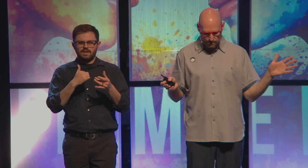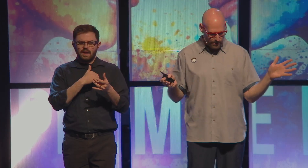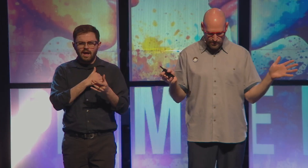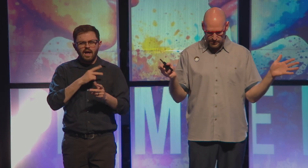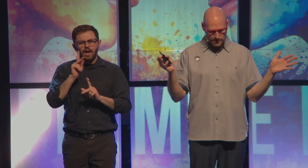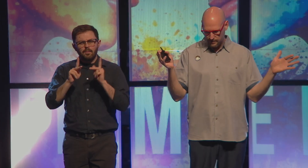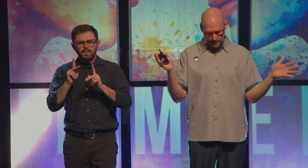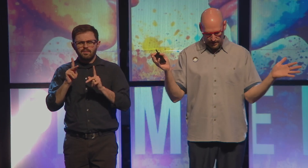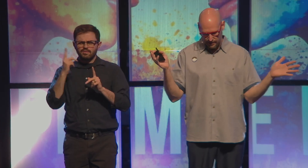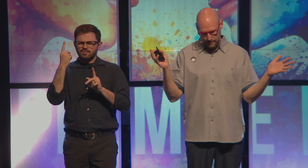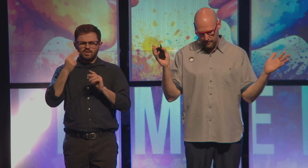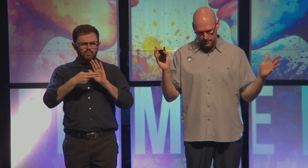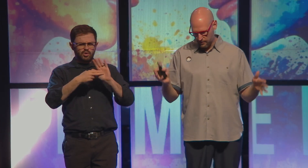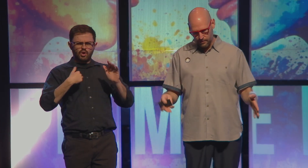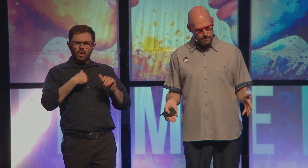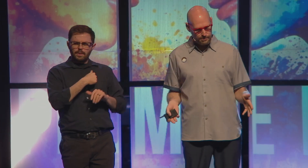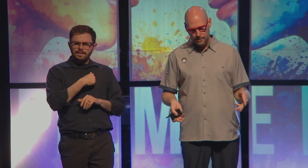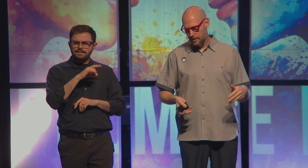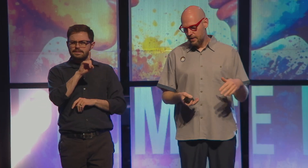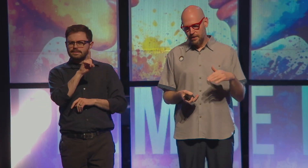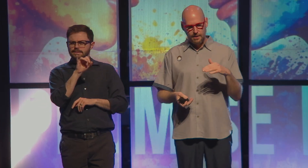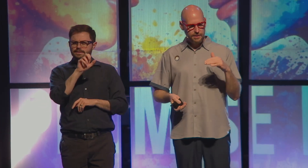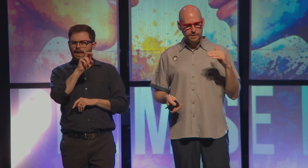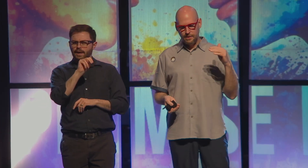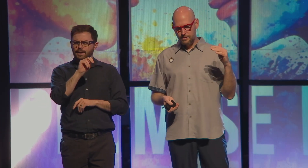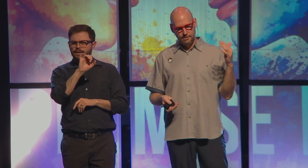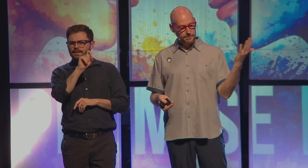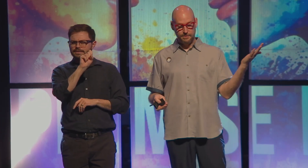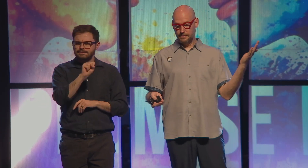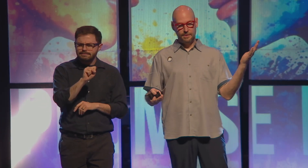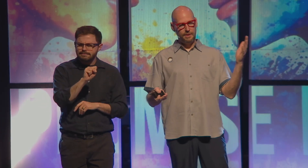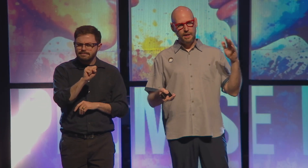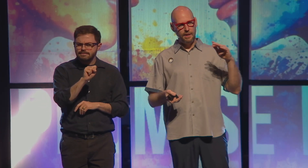Facebook post. Like, no.